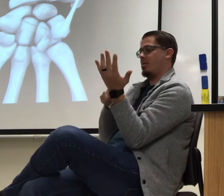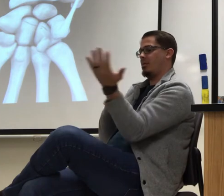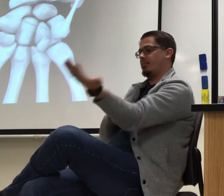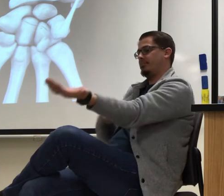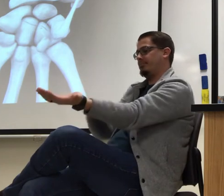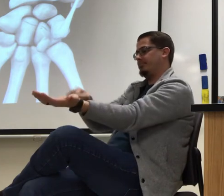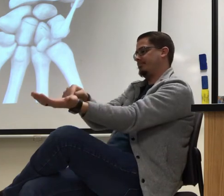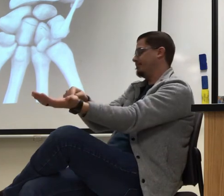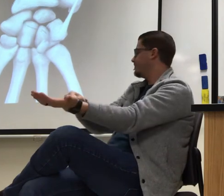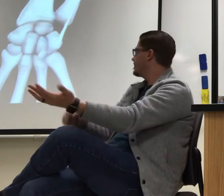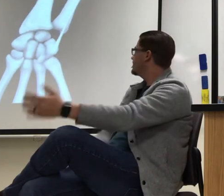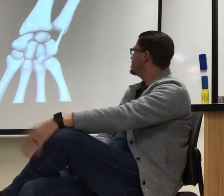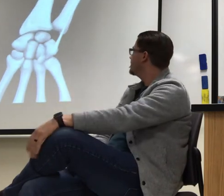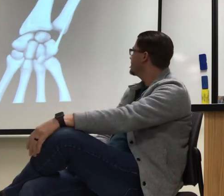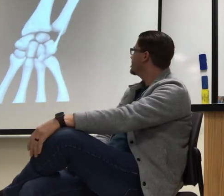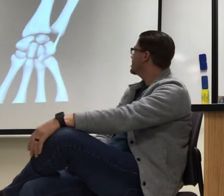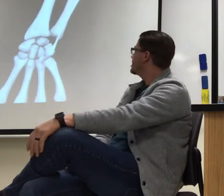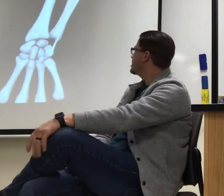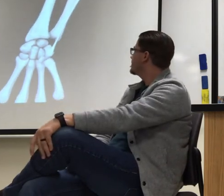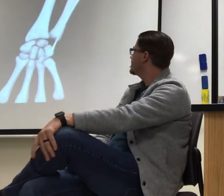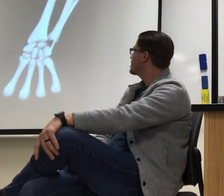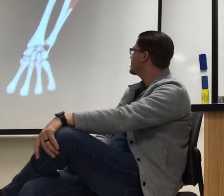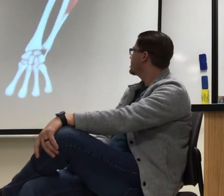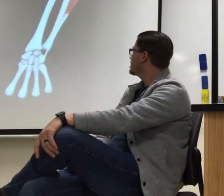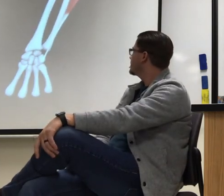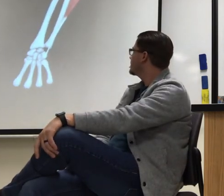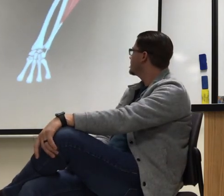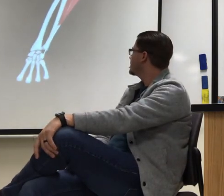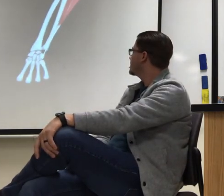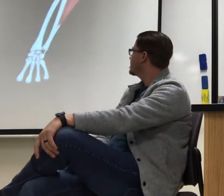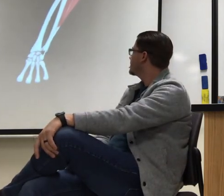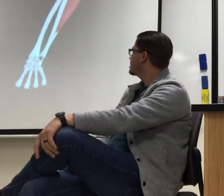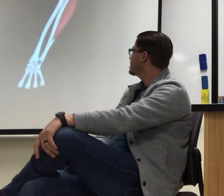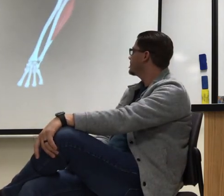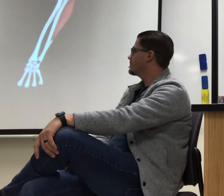it does. They show it going to PC form.